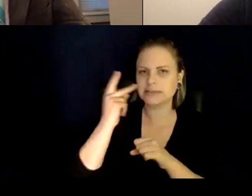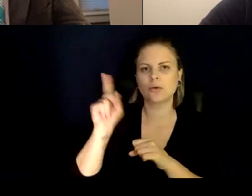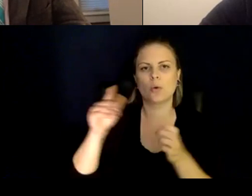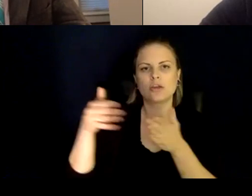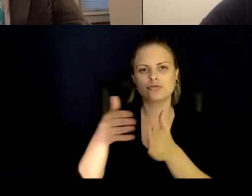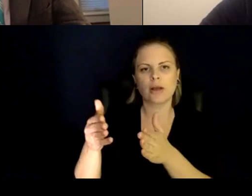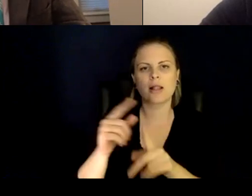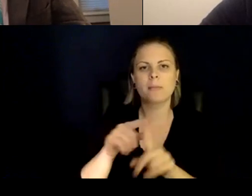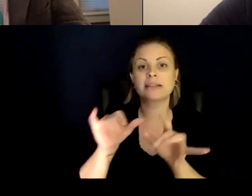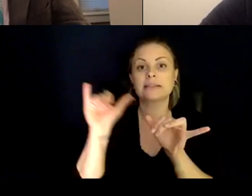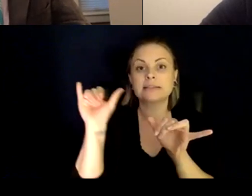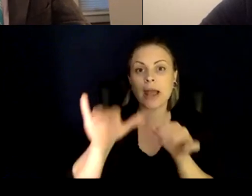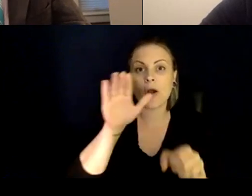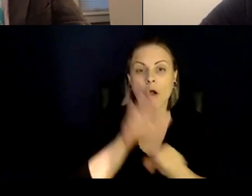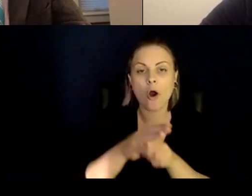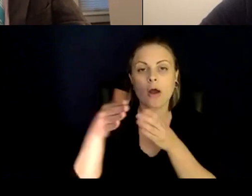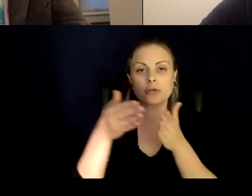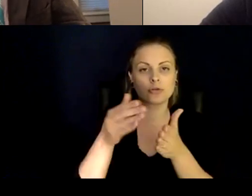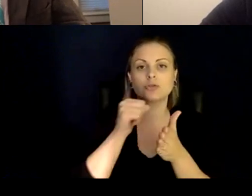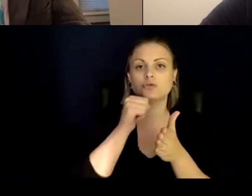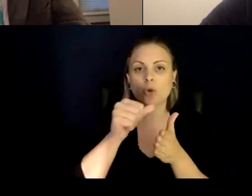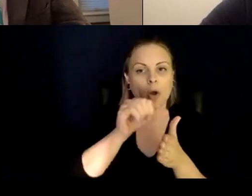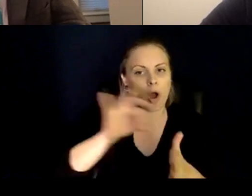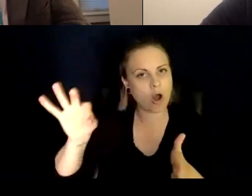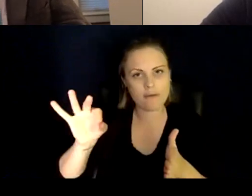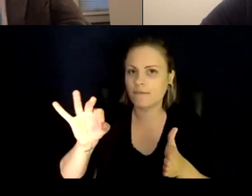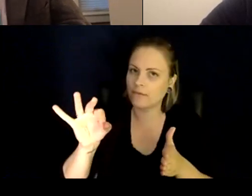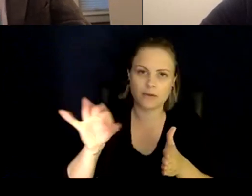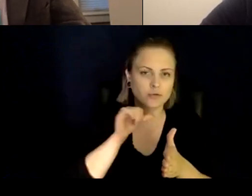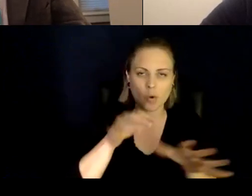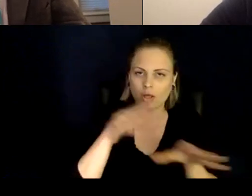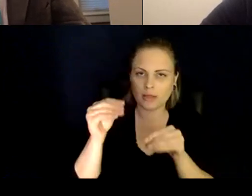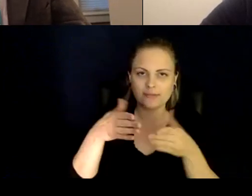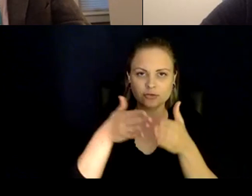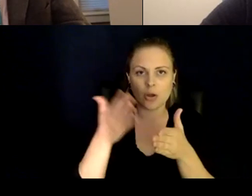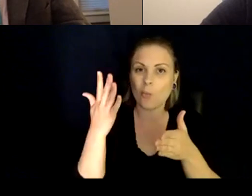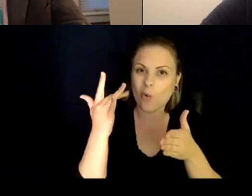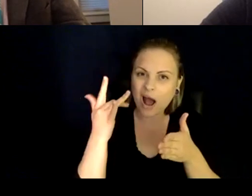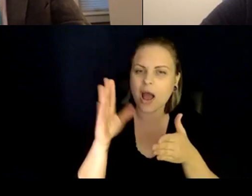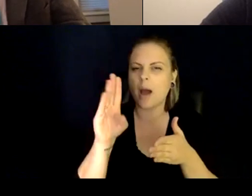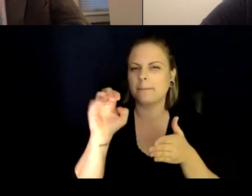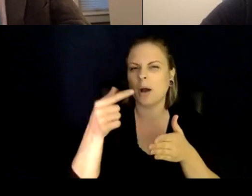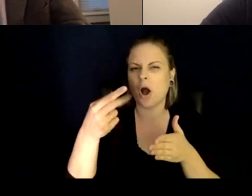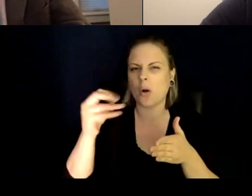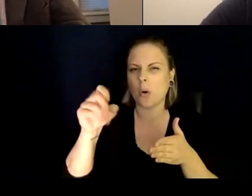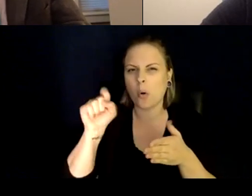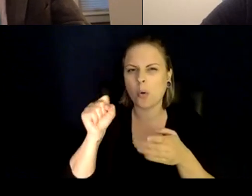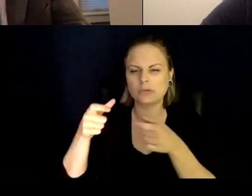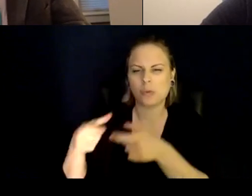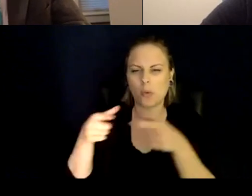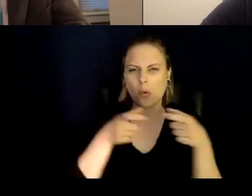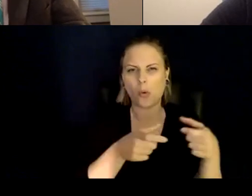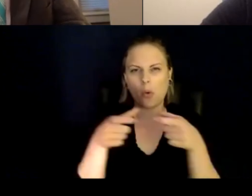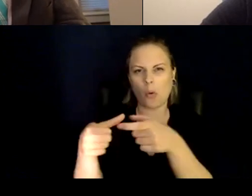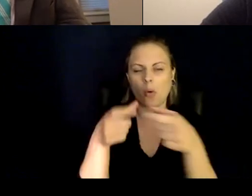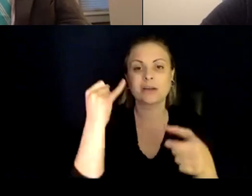but stay on the trail. Do not get off the trail because there are bog holes down there. And if